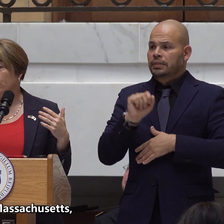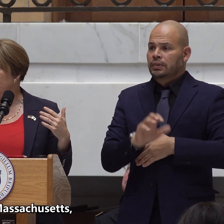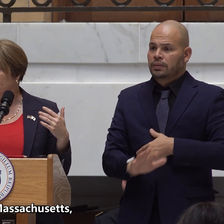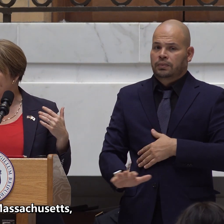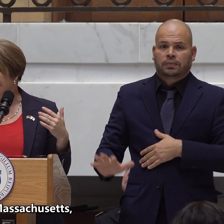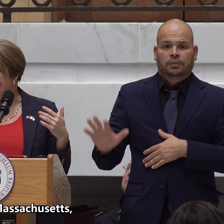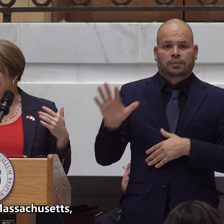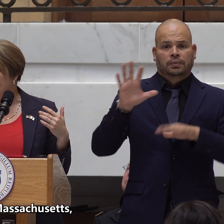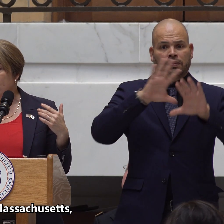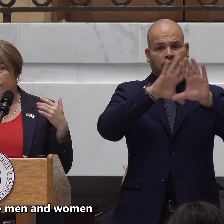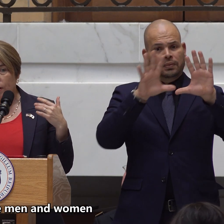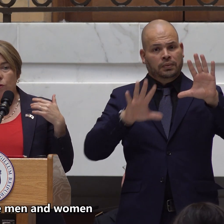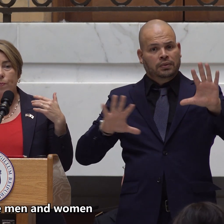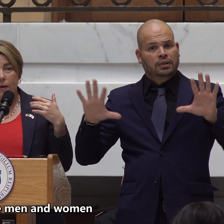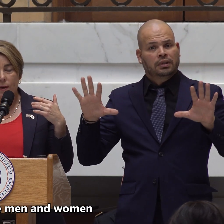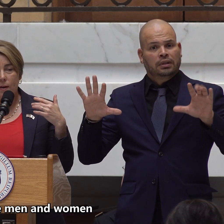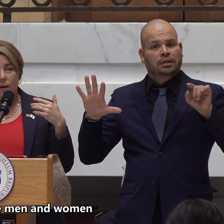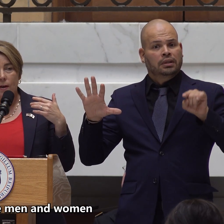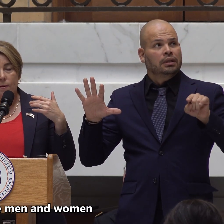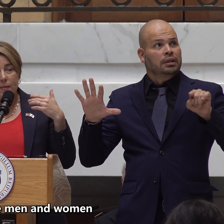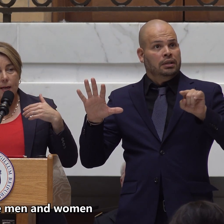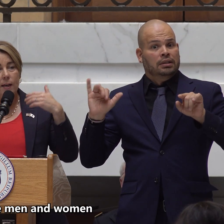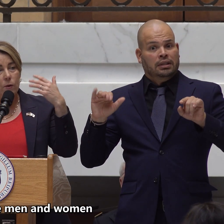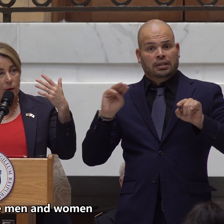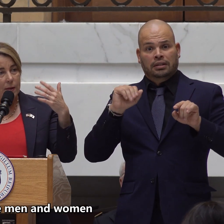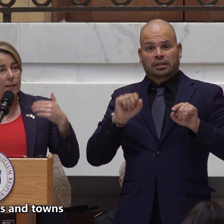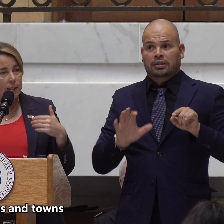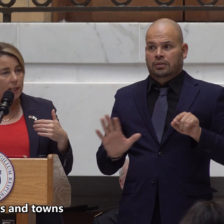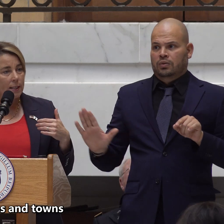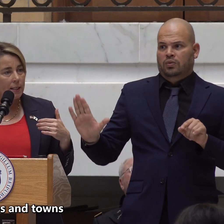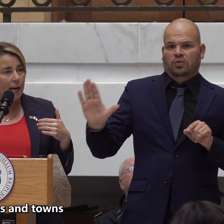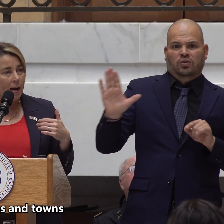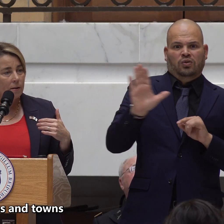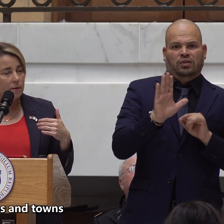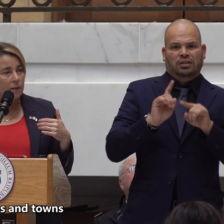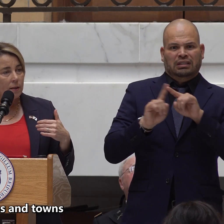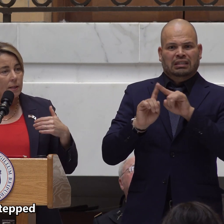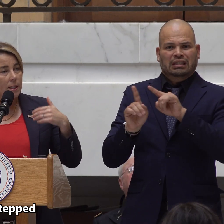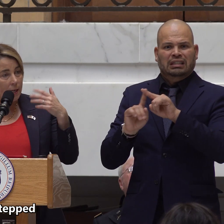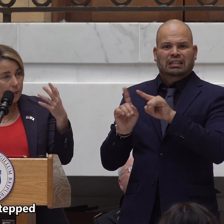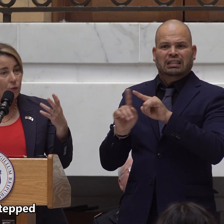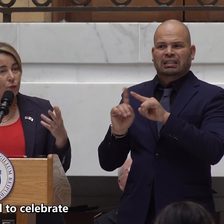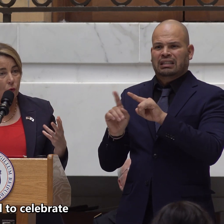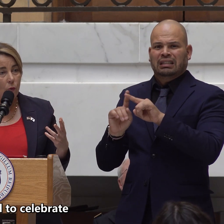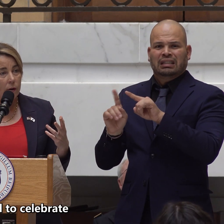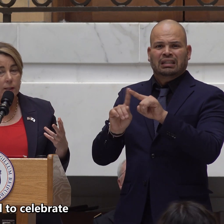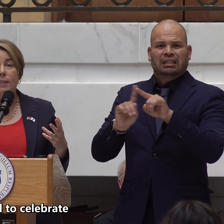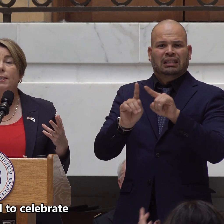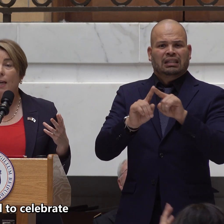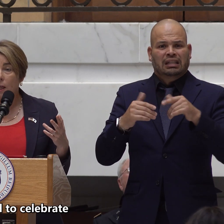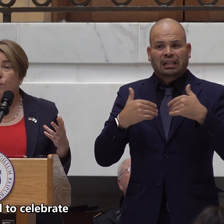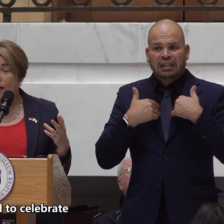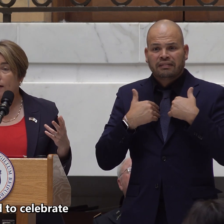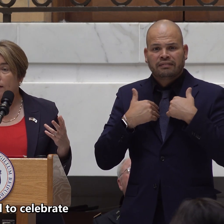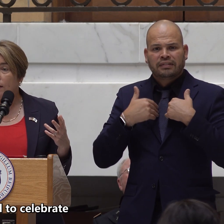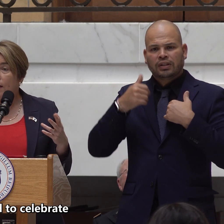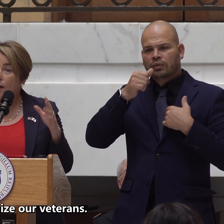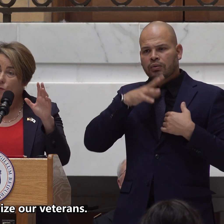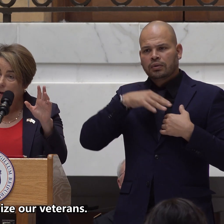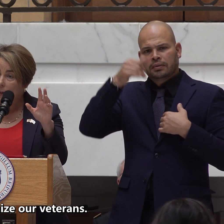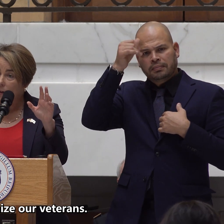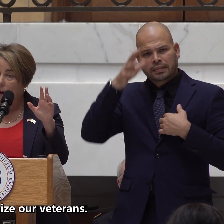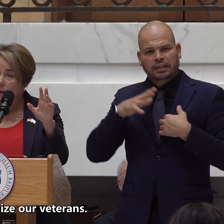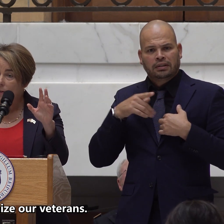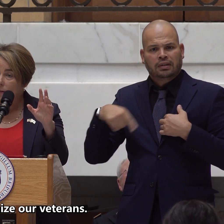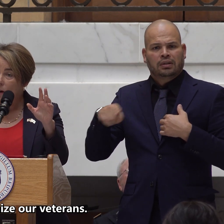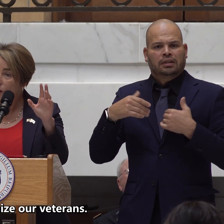across Massachusetts, there will be men and women in cities and towns stepping forward to celebrate